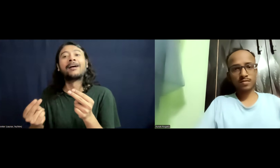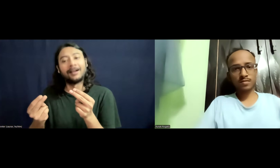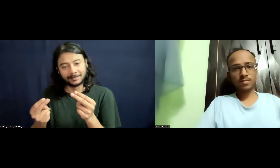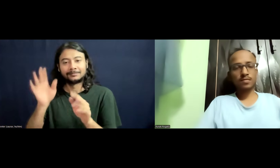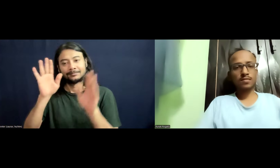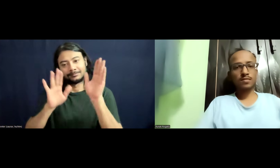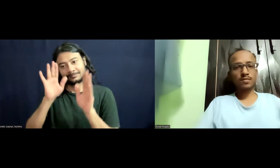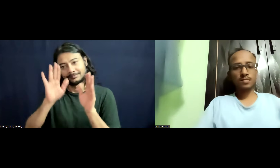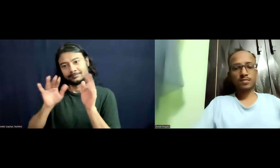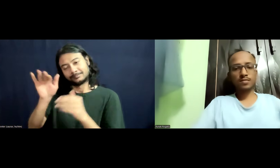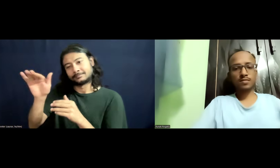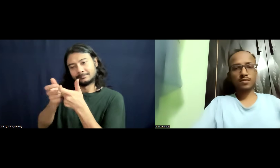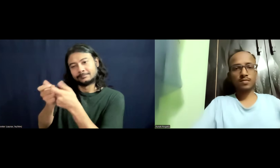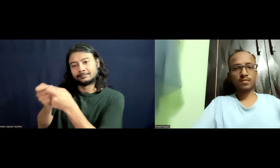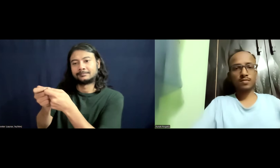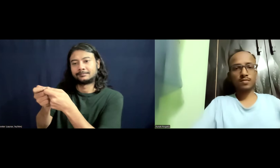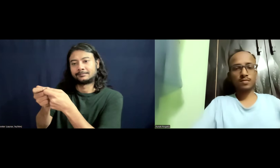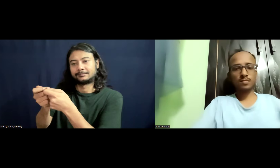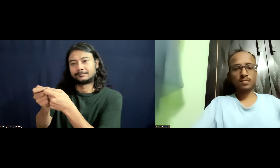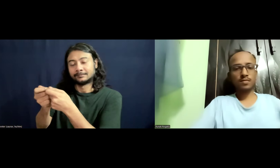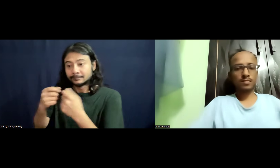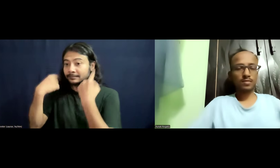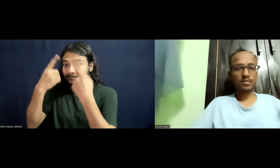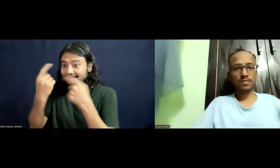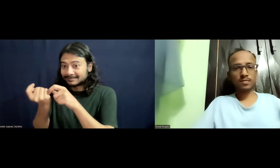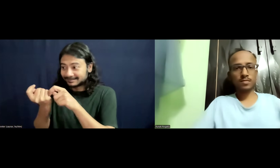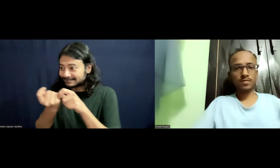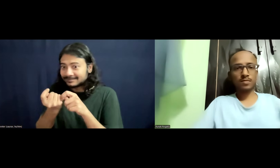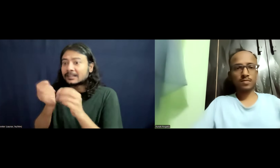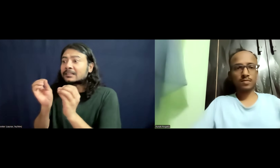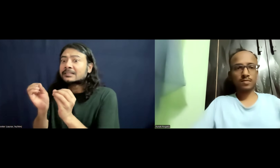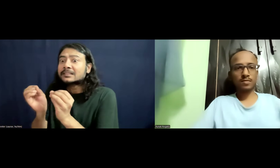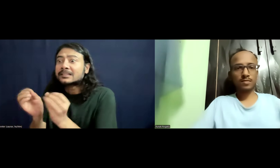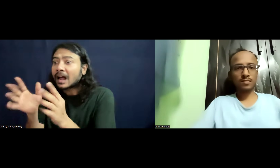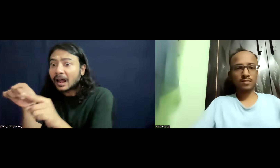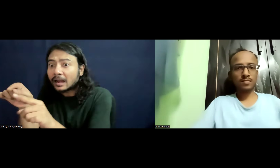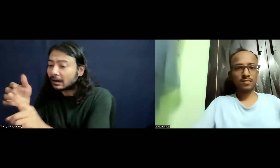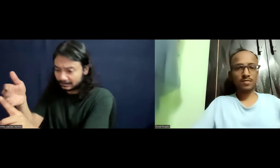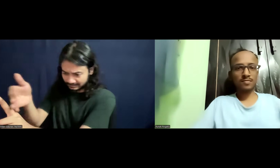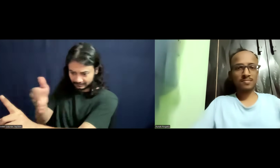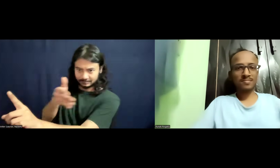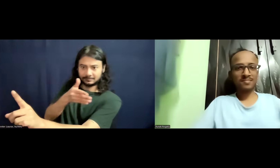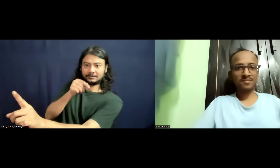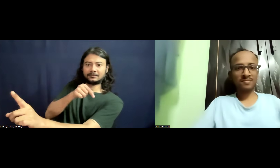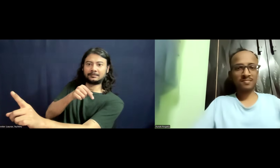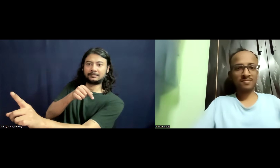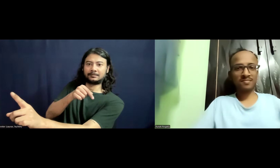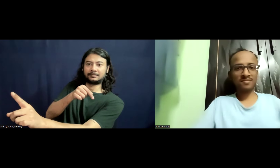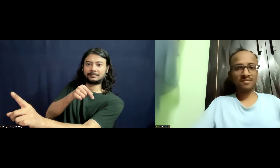start before Rath Yatra comes, not on that day. We'll start posting one story starting from July.